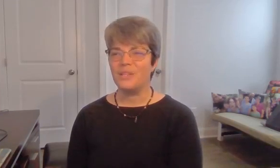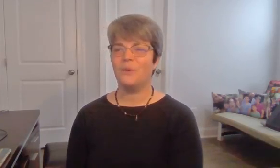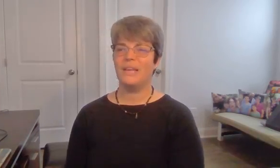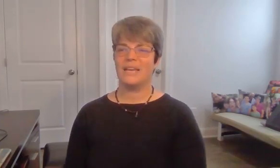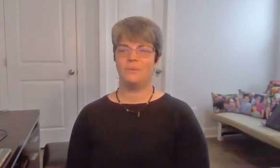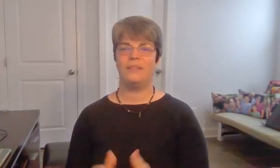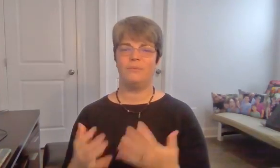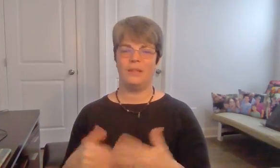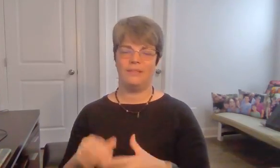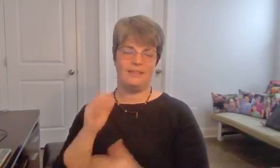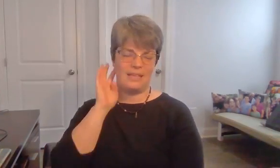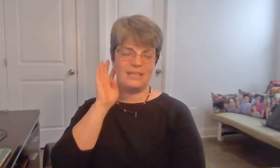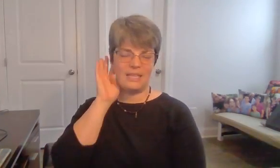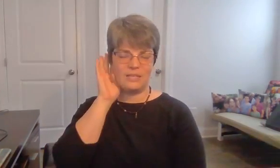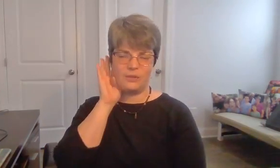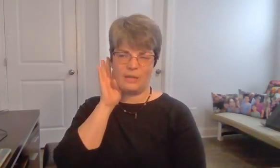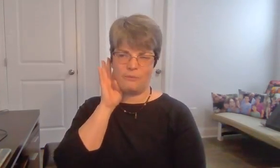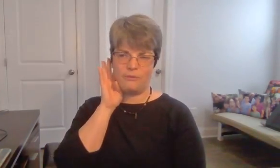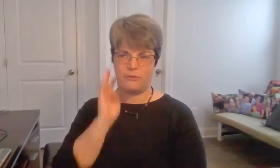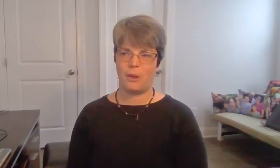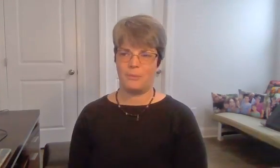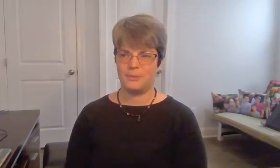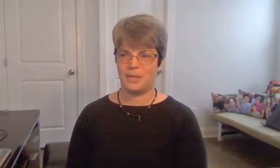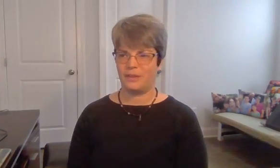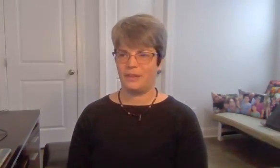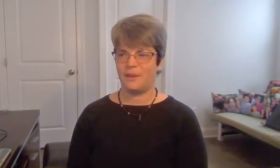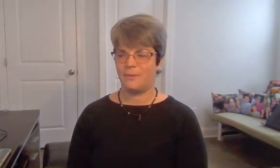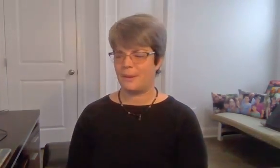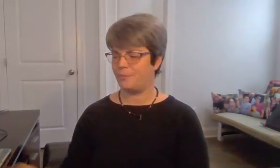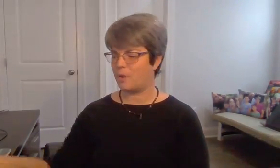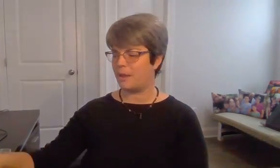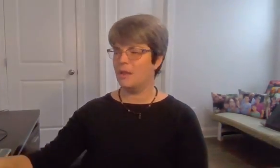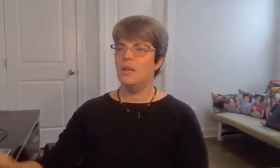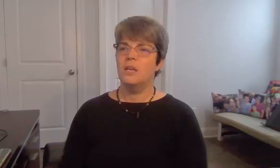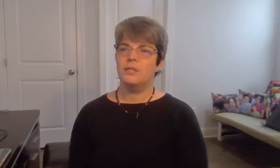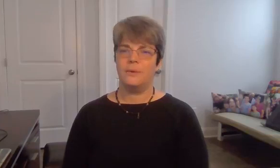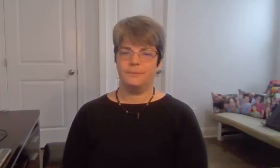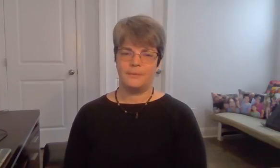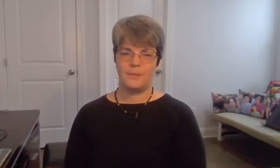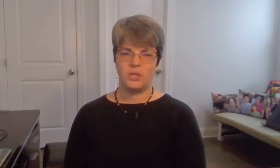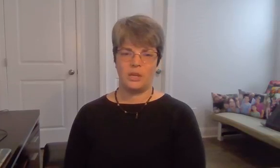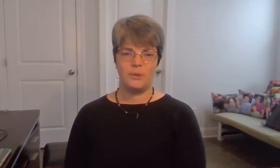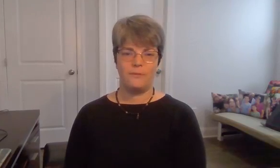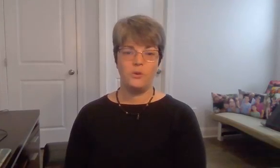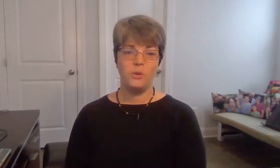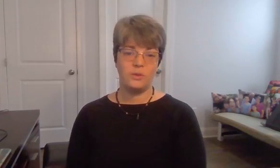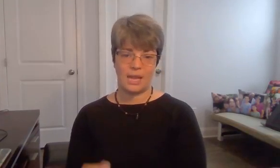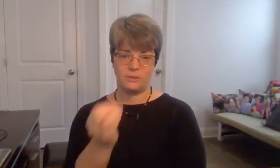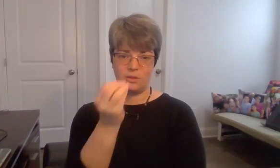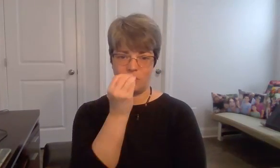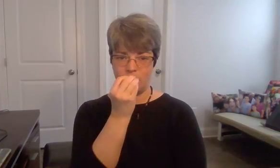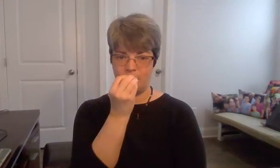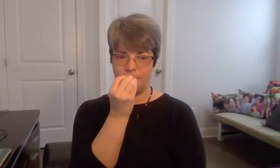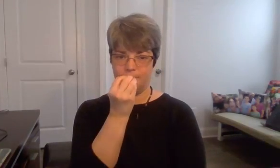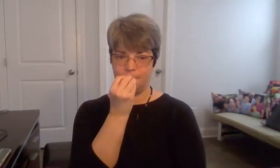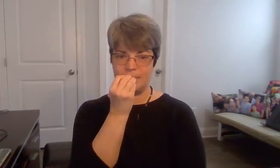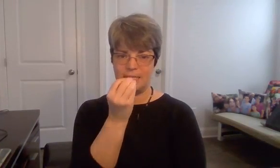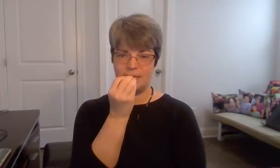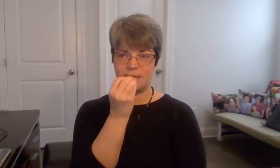so yes, when it's really helpful for problem solving in that way. Okay, so I'm going to show you a couple of food signs. We're going to start there. This is the sign